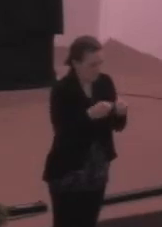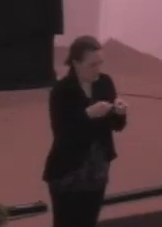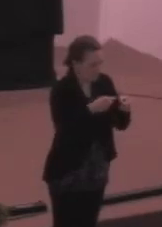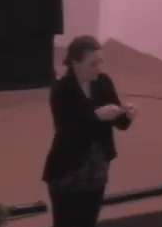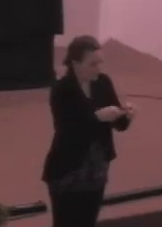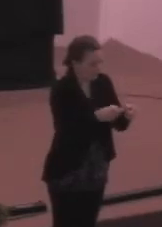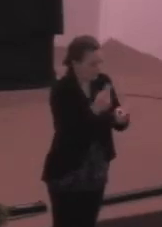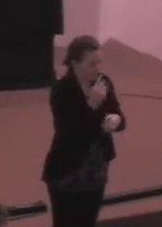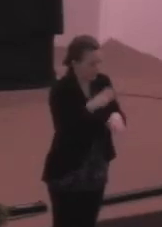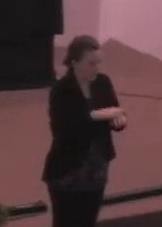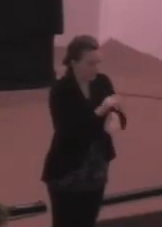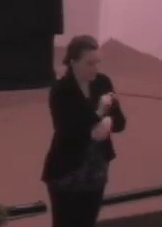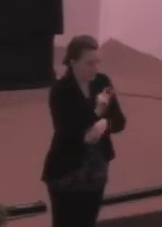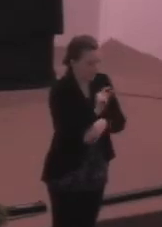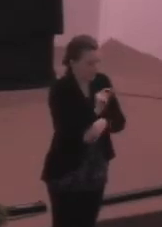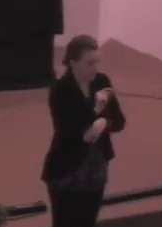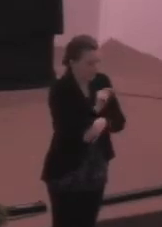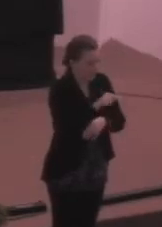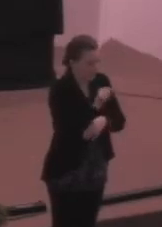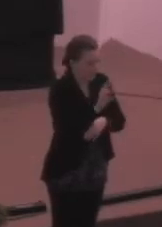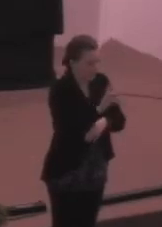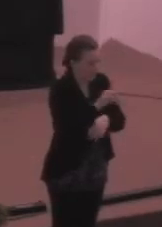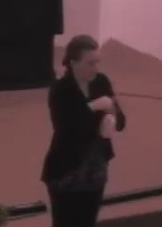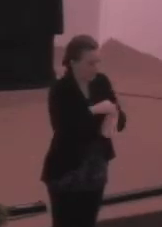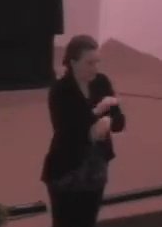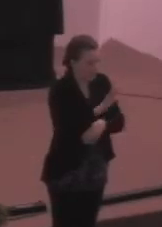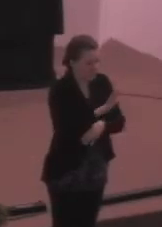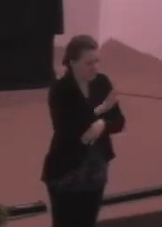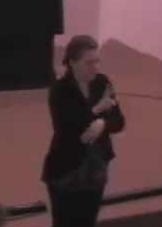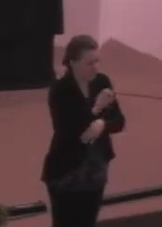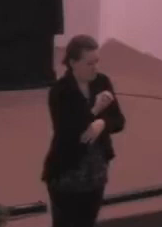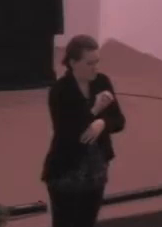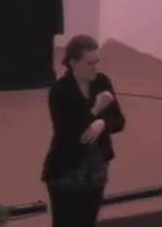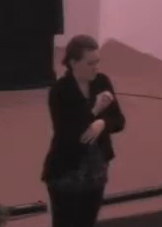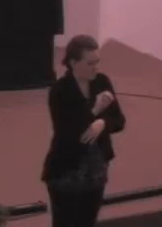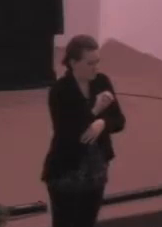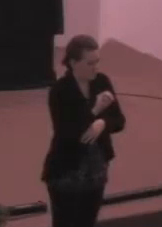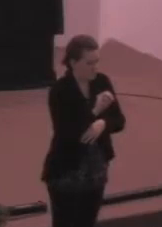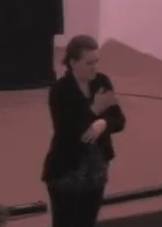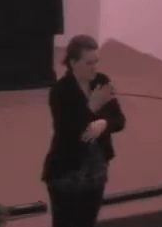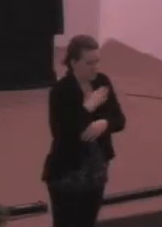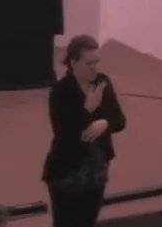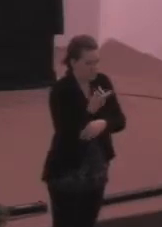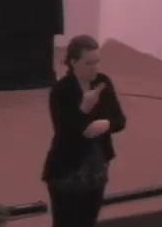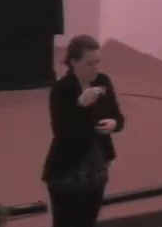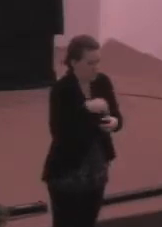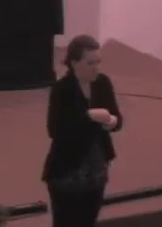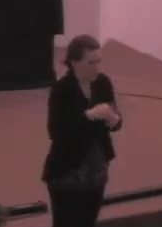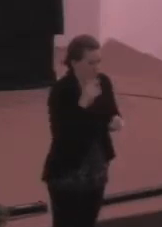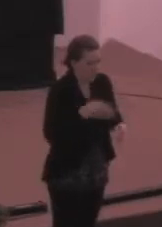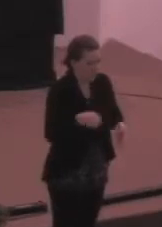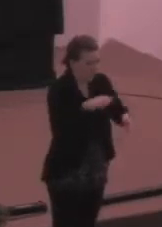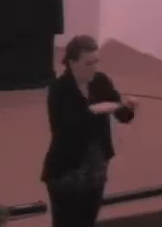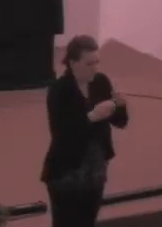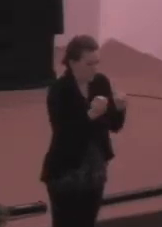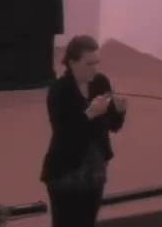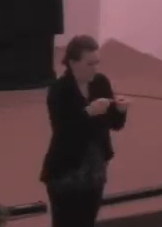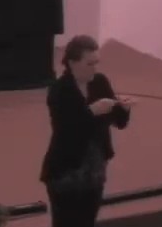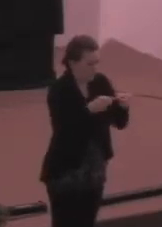20th, this Wednesday at 5:30. So please come down and join us. We're going to wrap some presents.